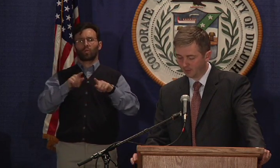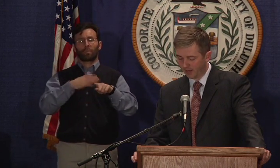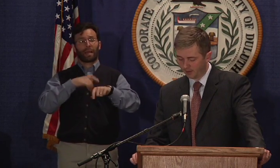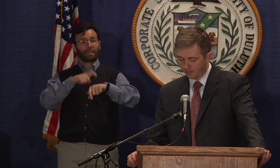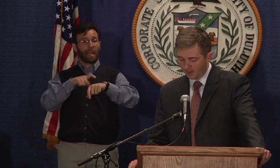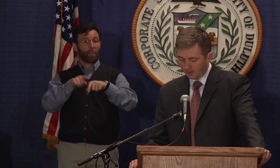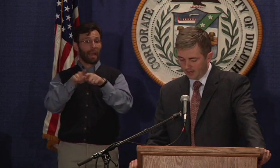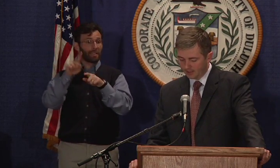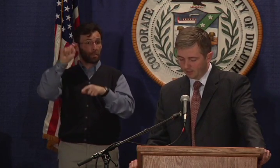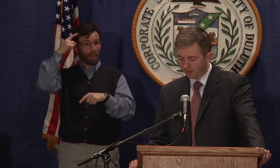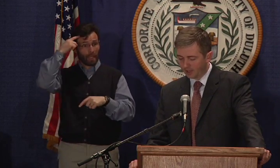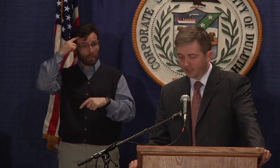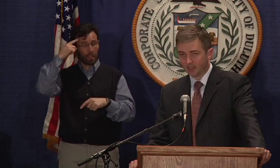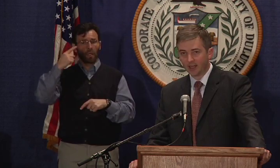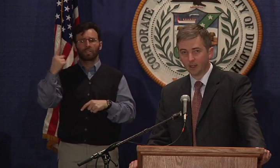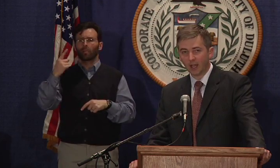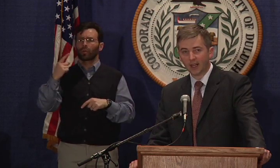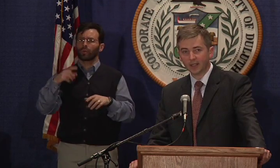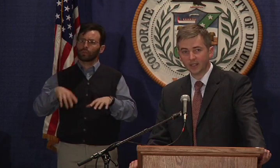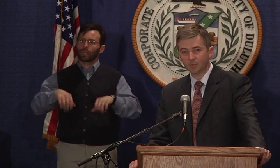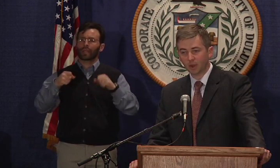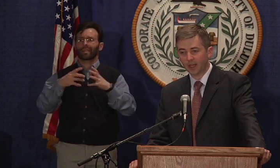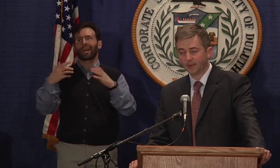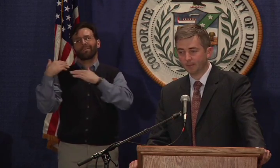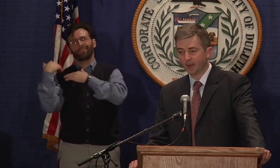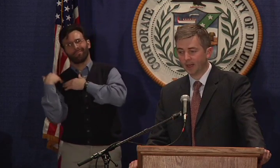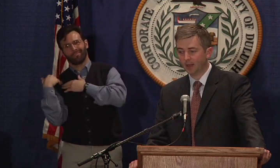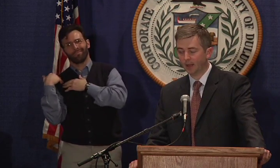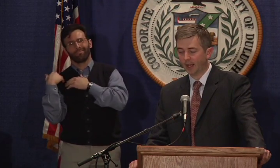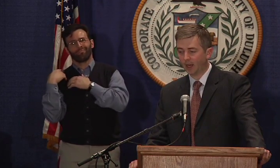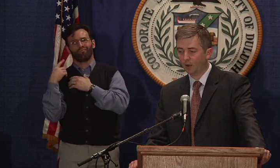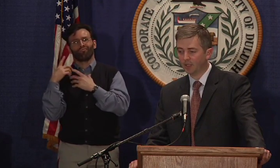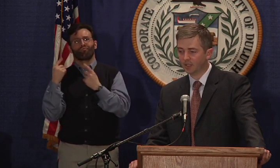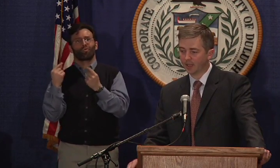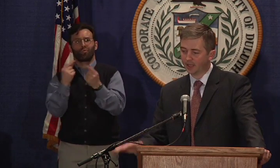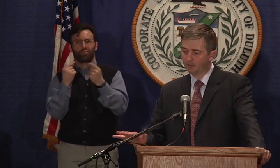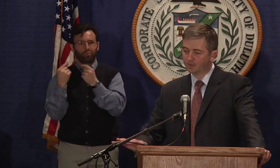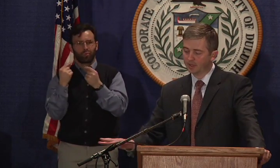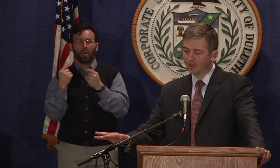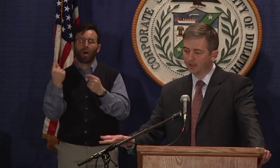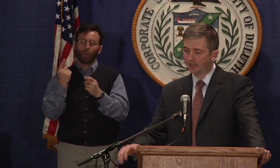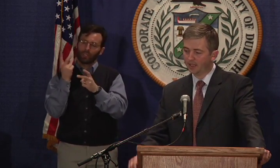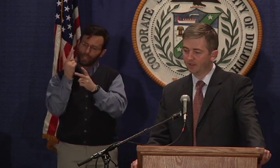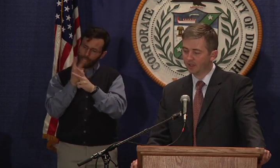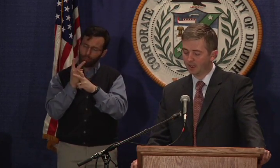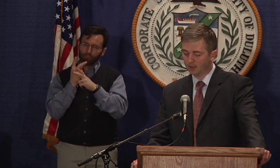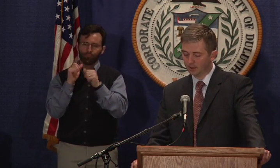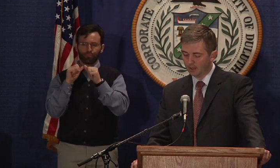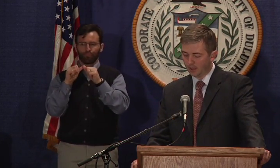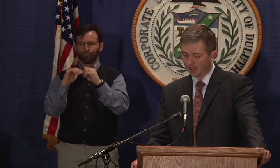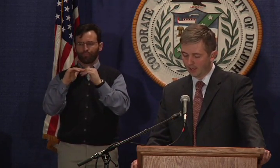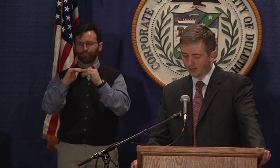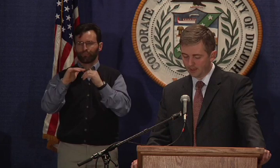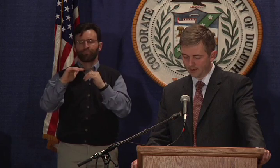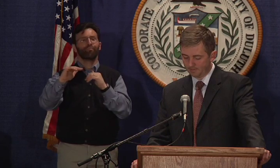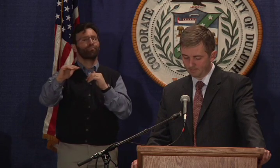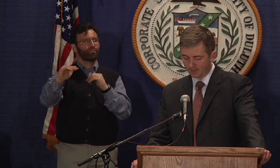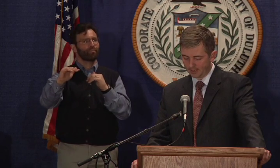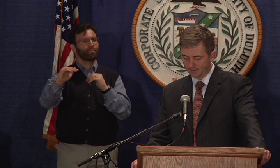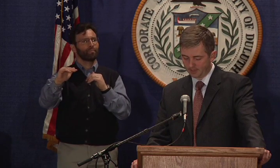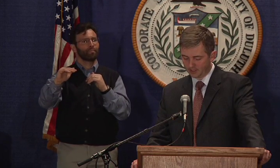as mayor, somebody who takes on a lot on his plate and always kind of keeps that even keel